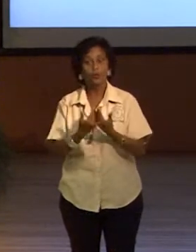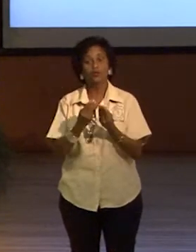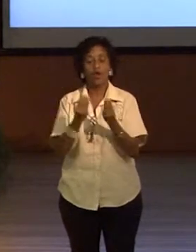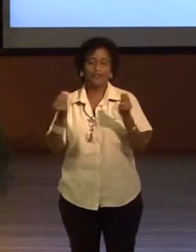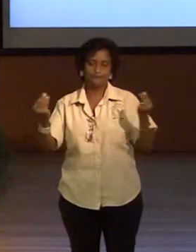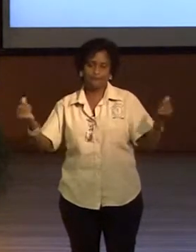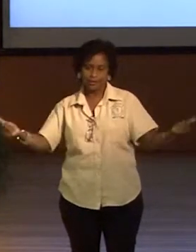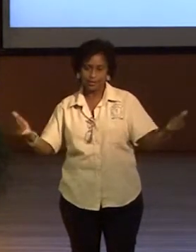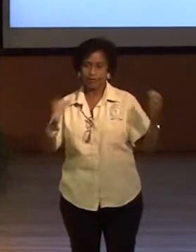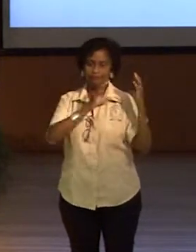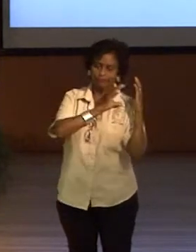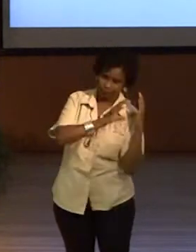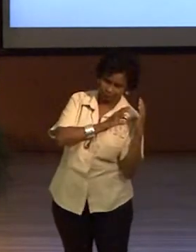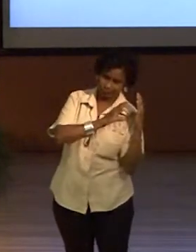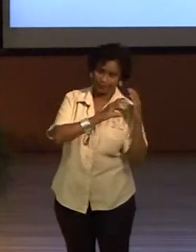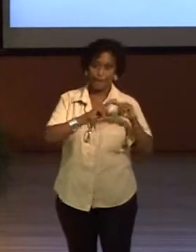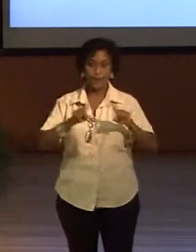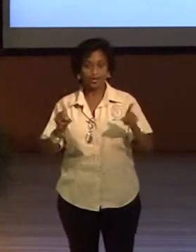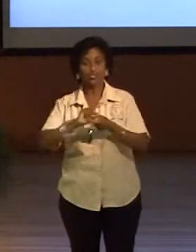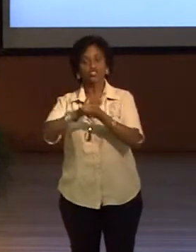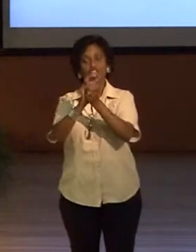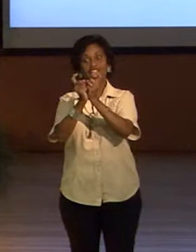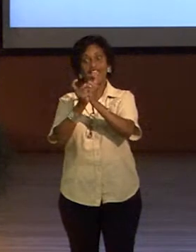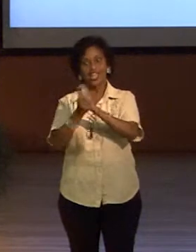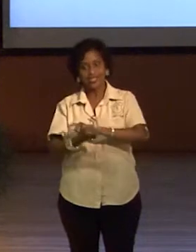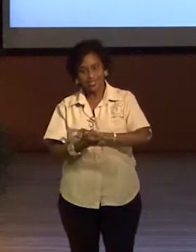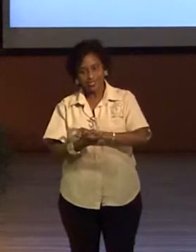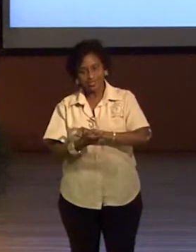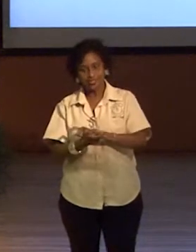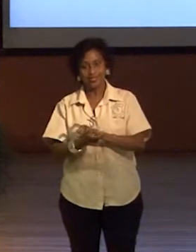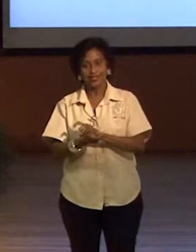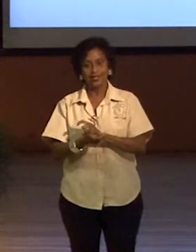and therefore altering the future of disability and the future